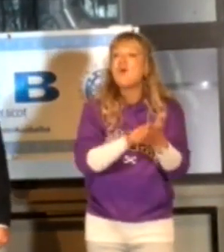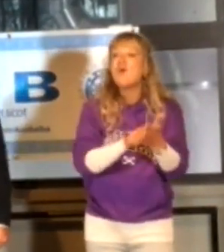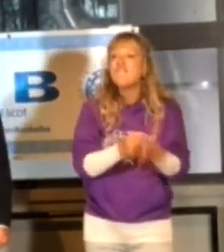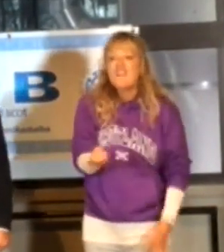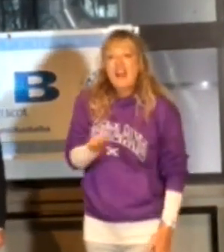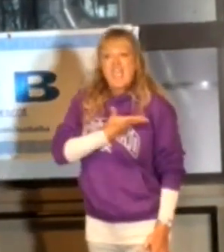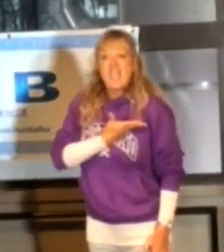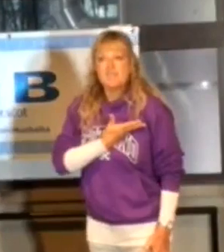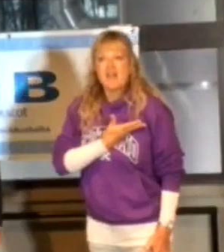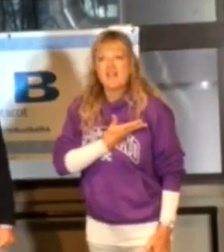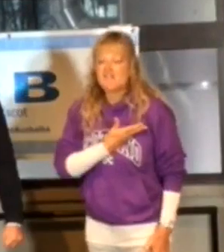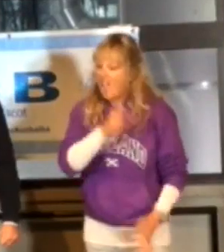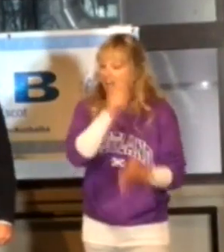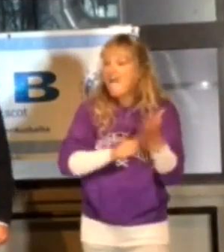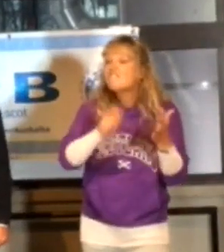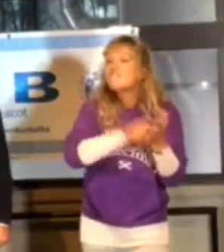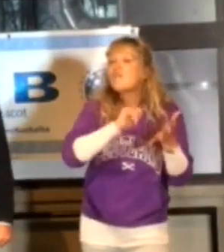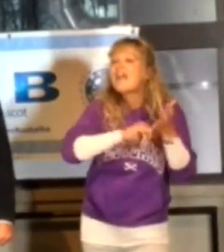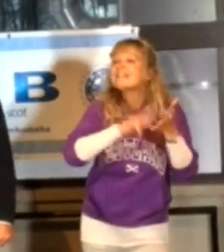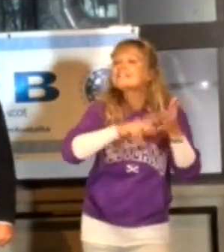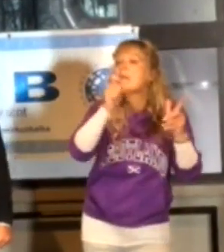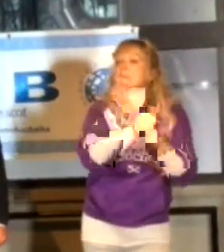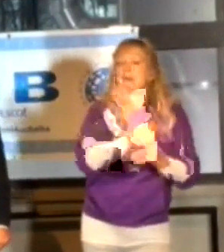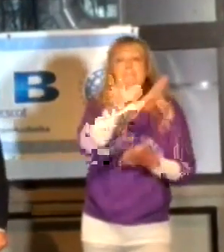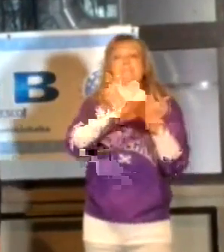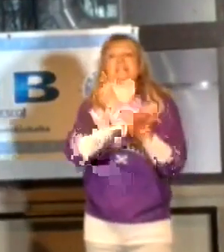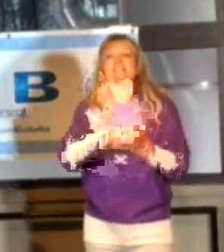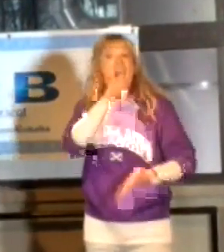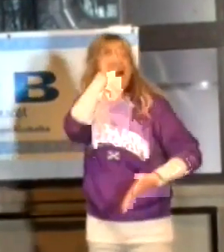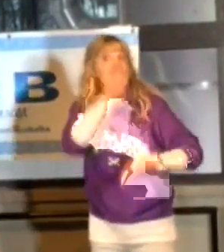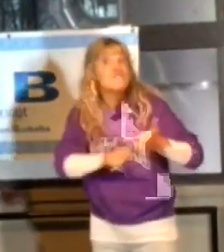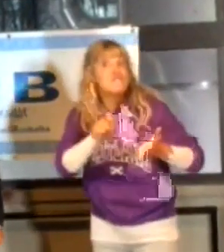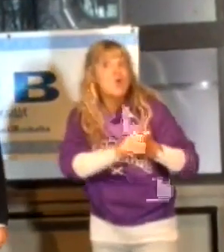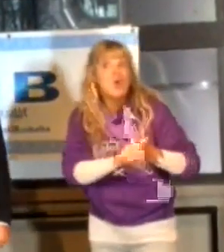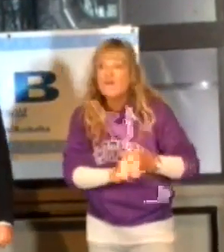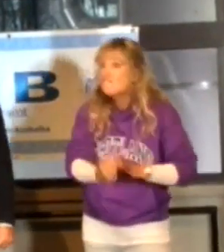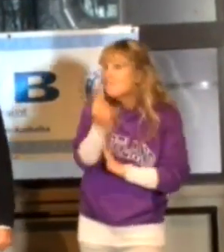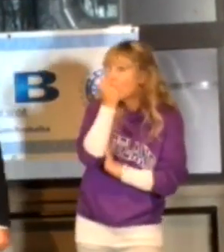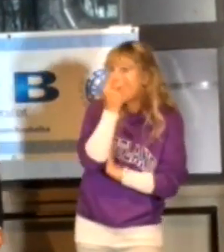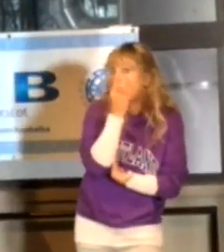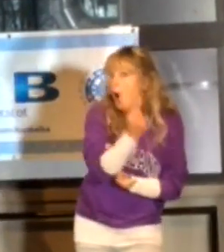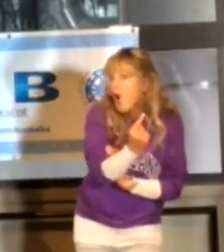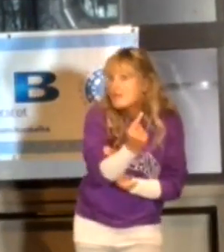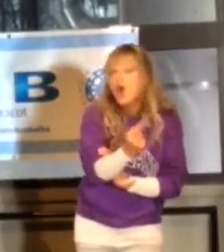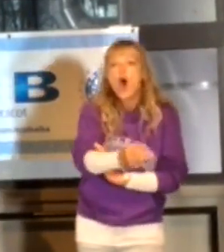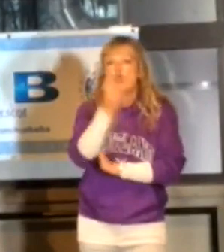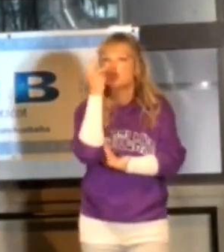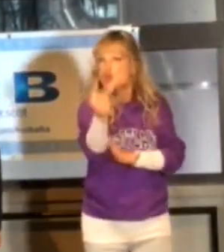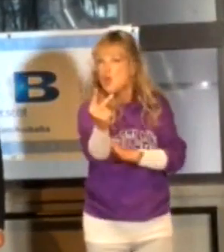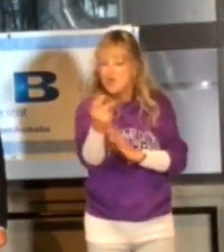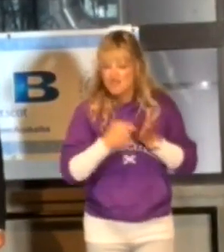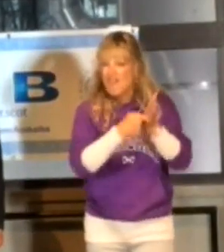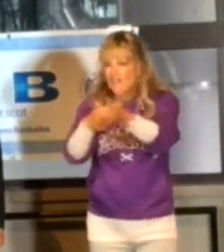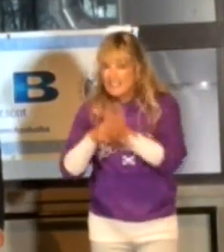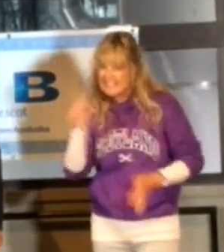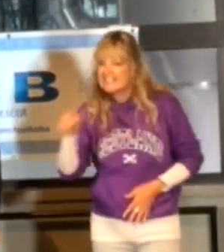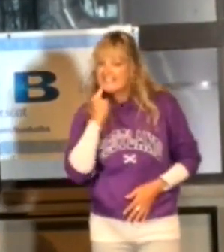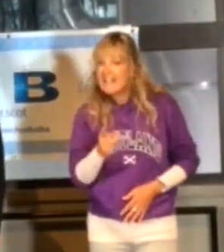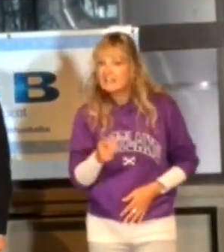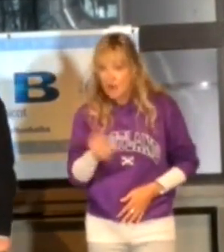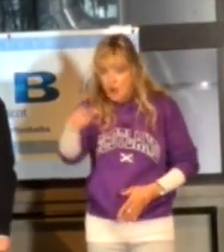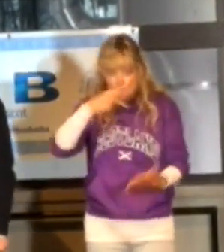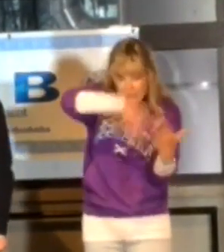a vote for the SNP, is a vote not just for one, but for two referendums. Go and